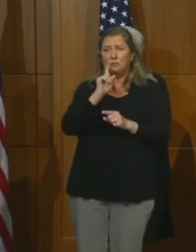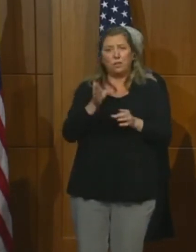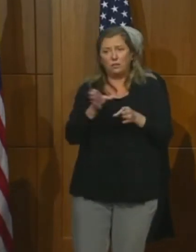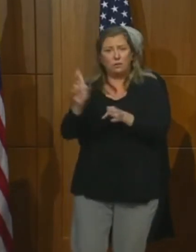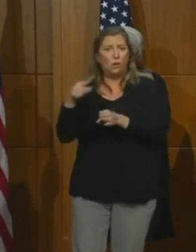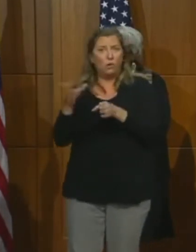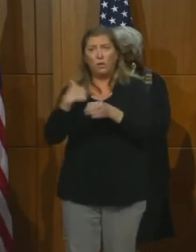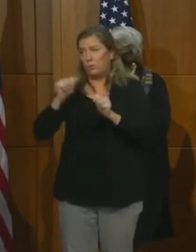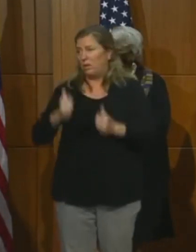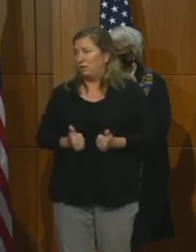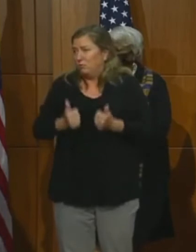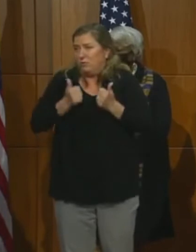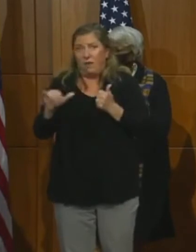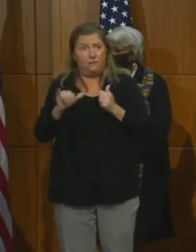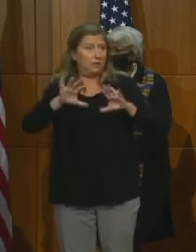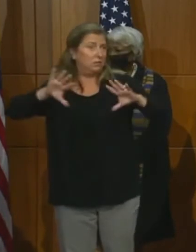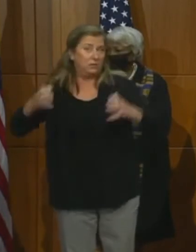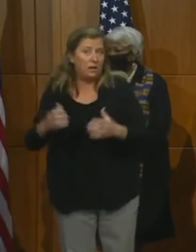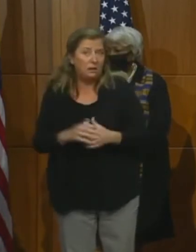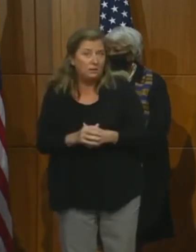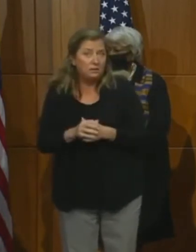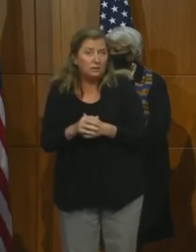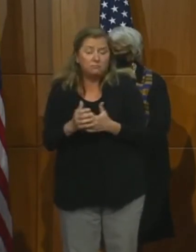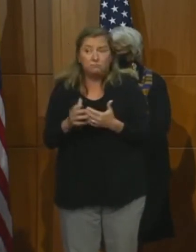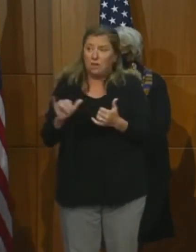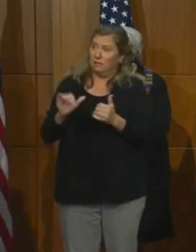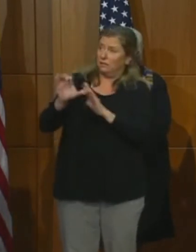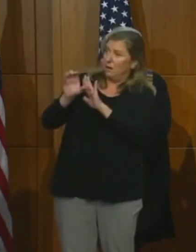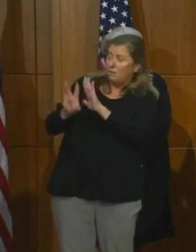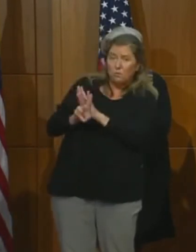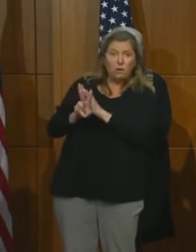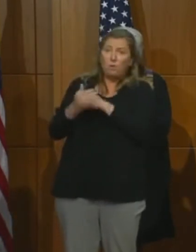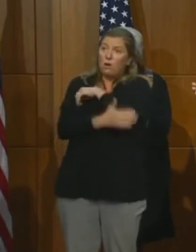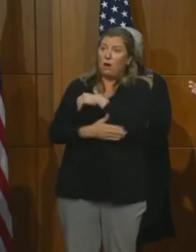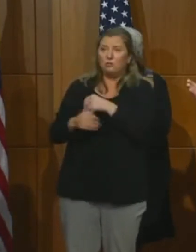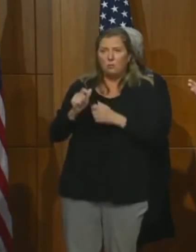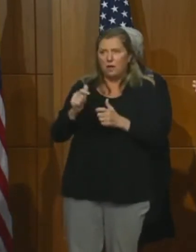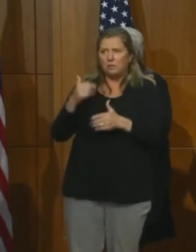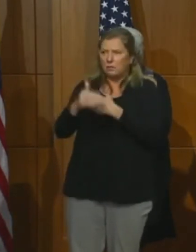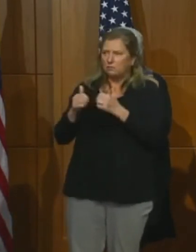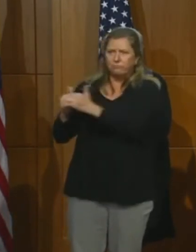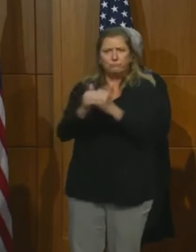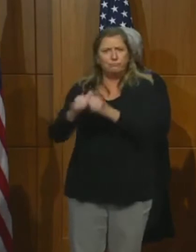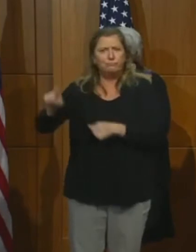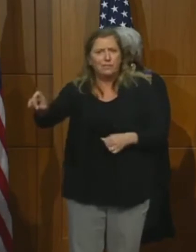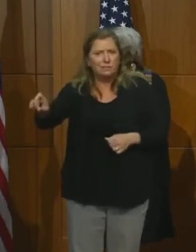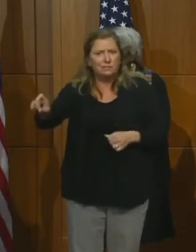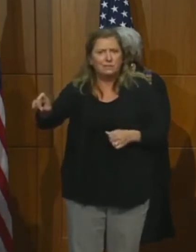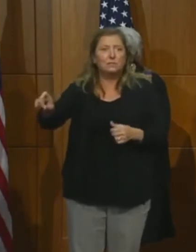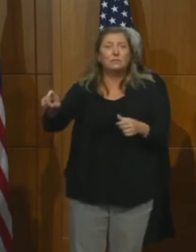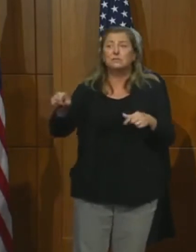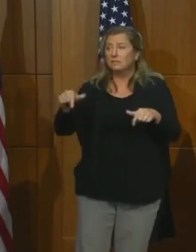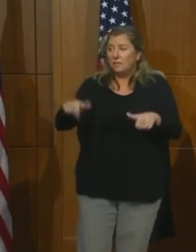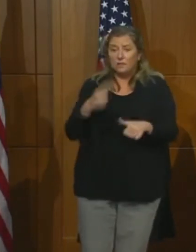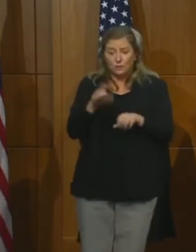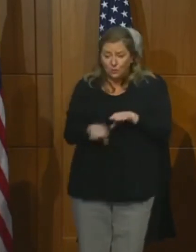we can survive as a society and as a Commonwealth and as a country. And so this is just